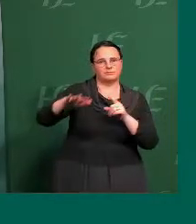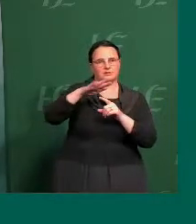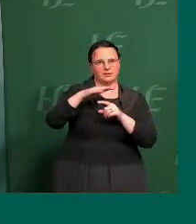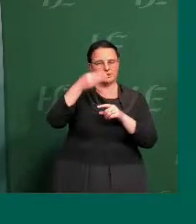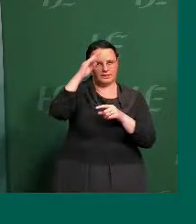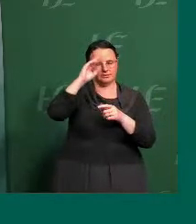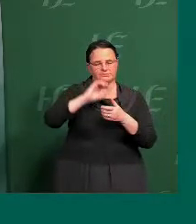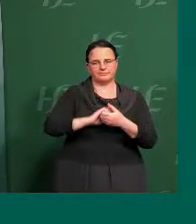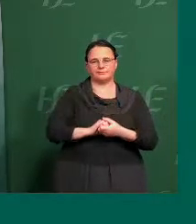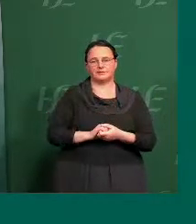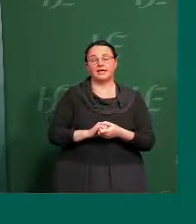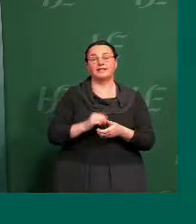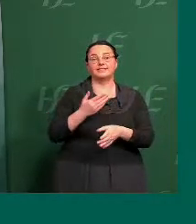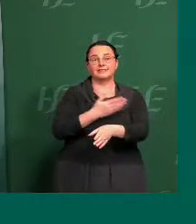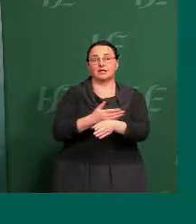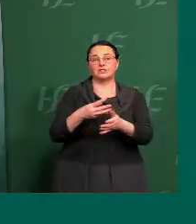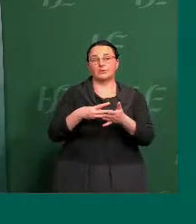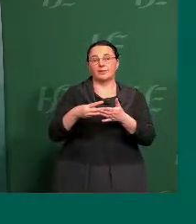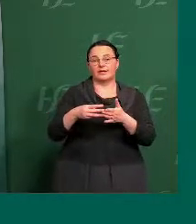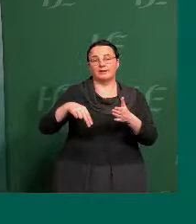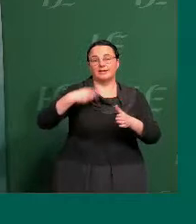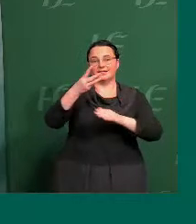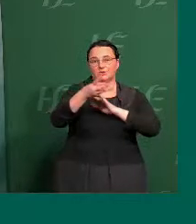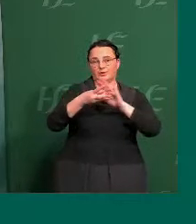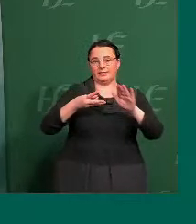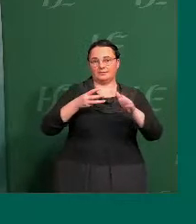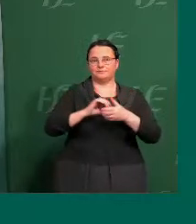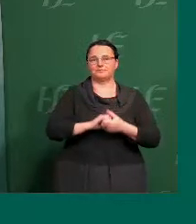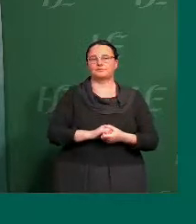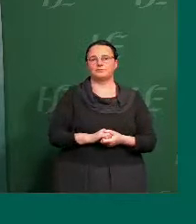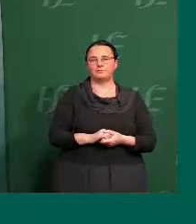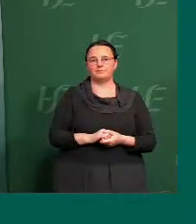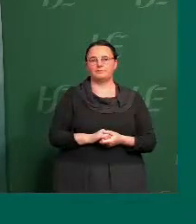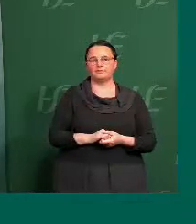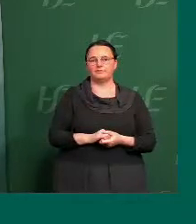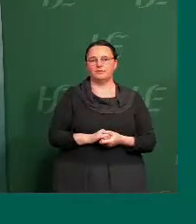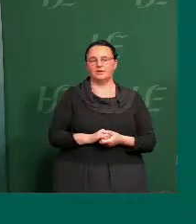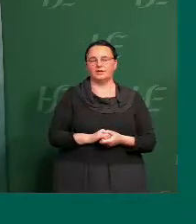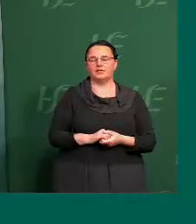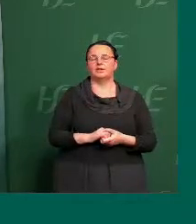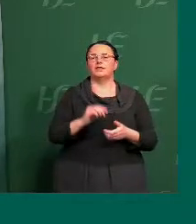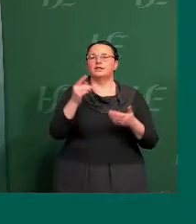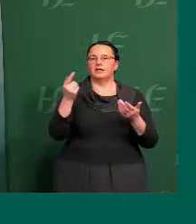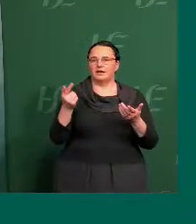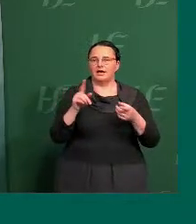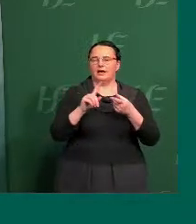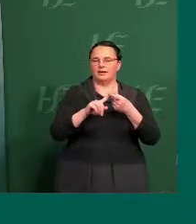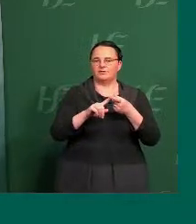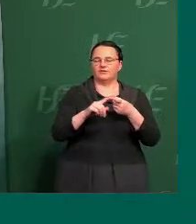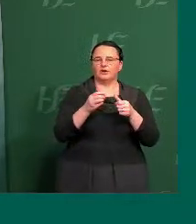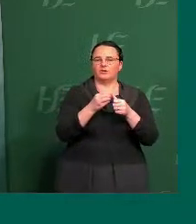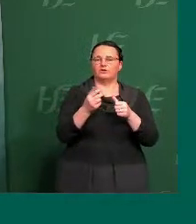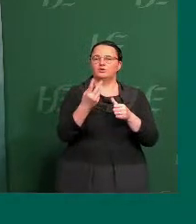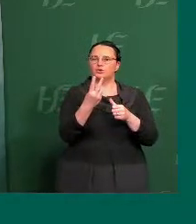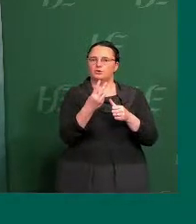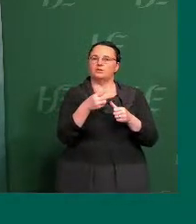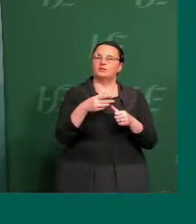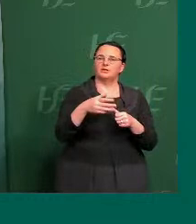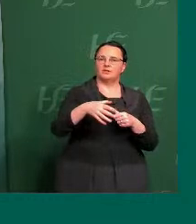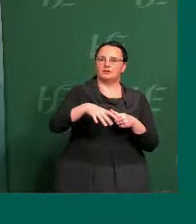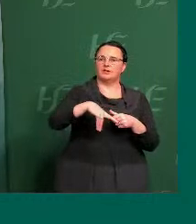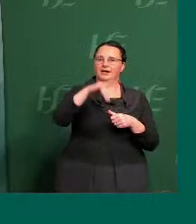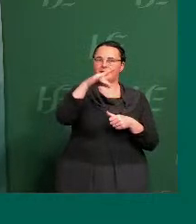week. We are also opening the portal on the 28th of December, initially for the other 2 high-risk